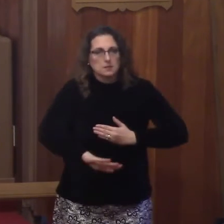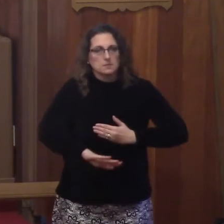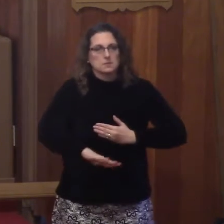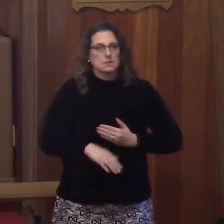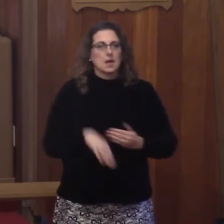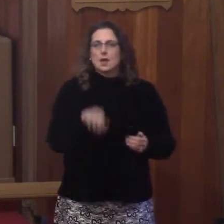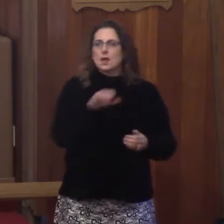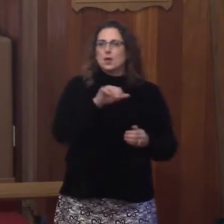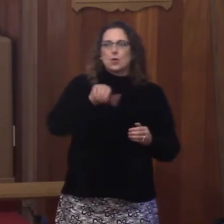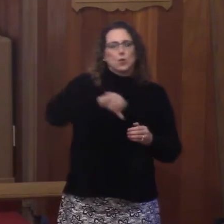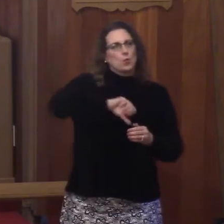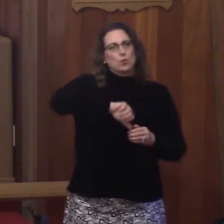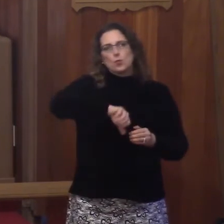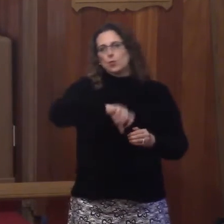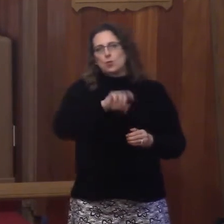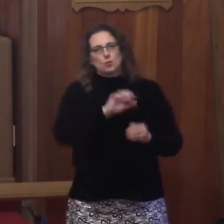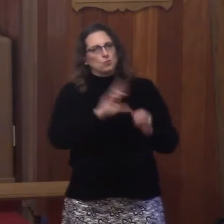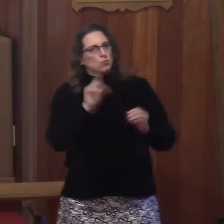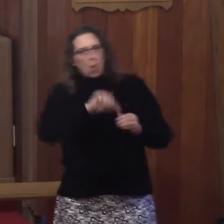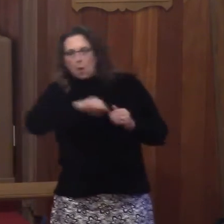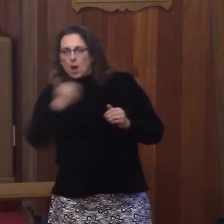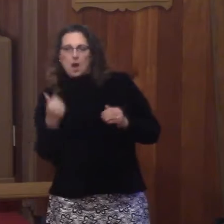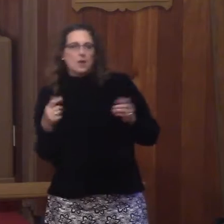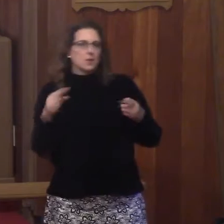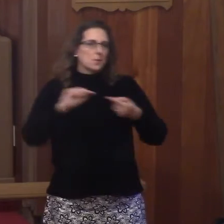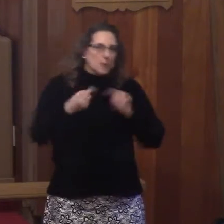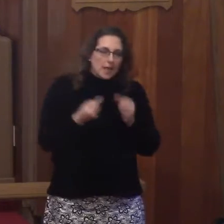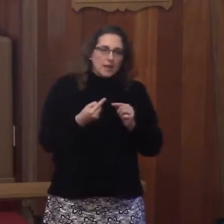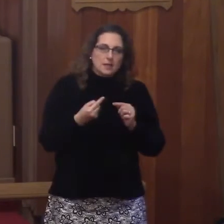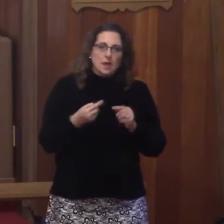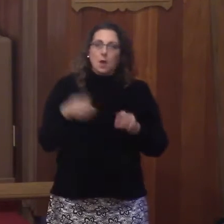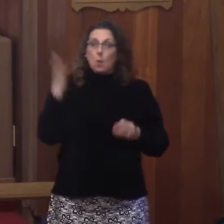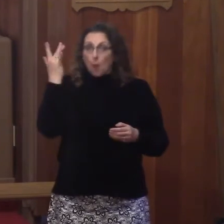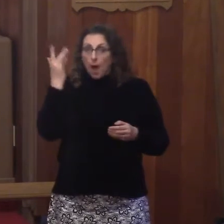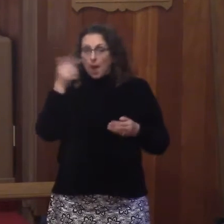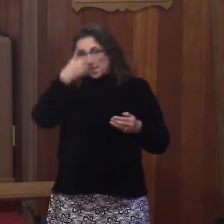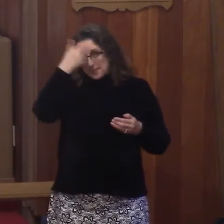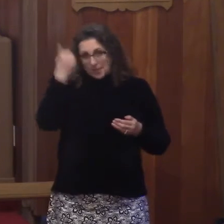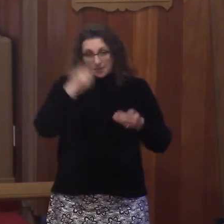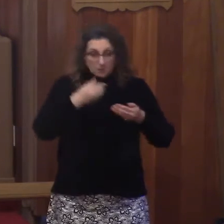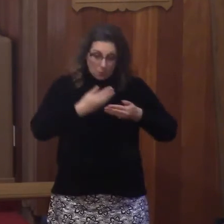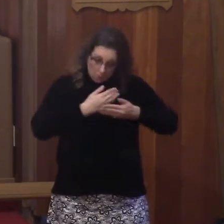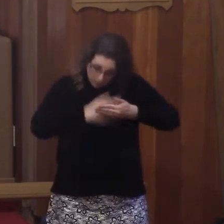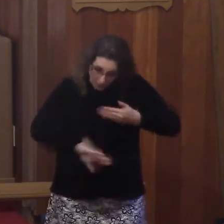There's no other type of pain, know, because at the end, what comes? Joy that a child is born.